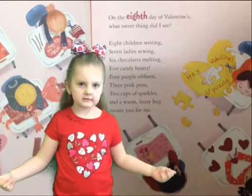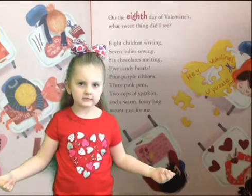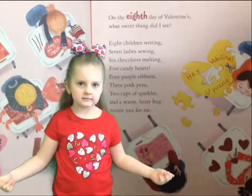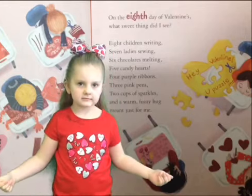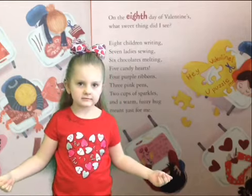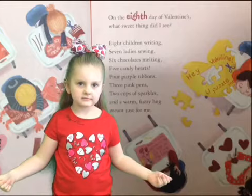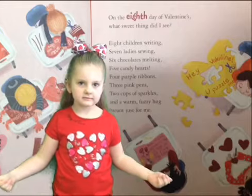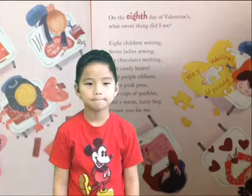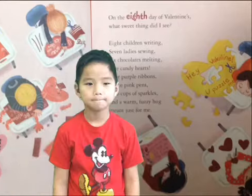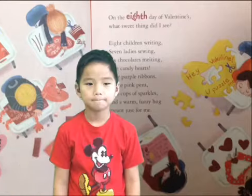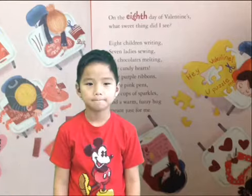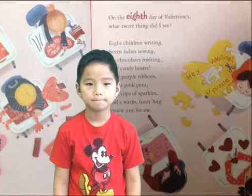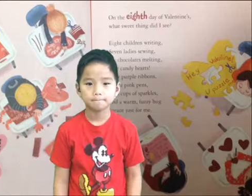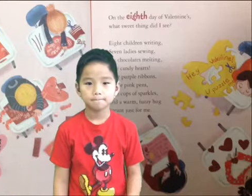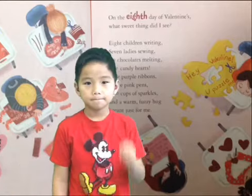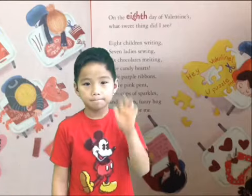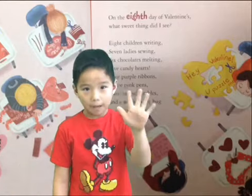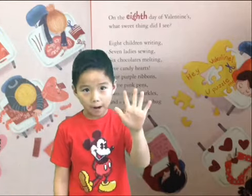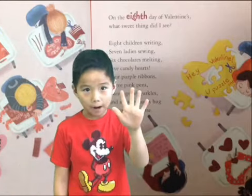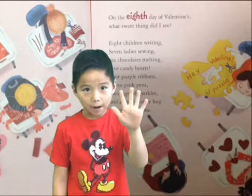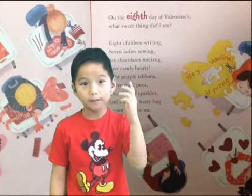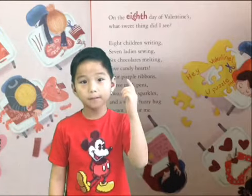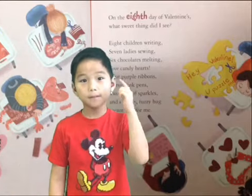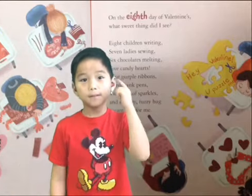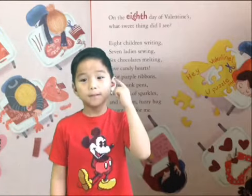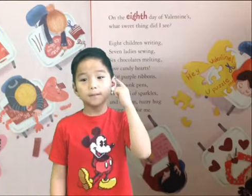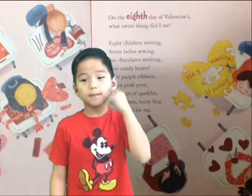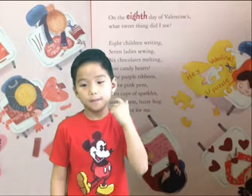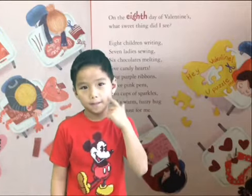five candy hearts,